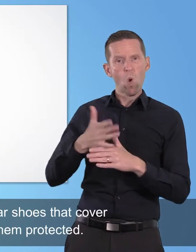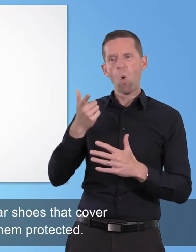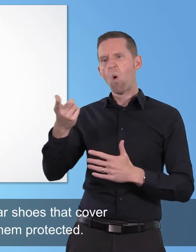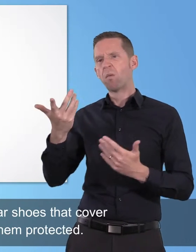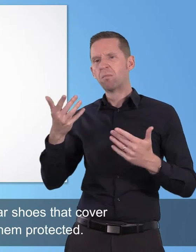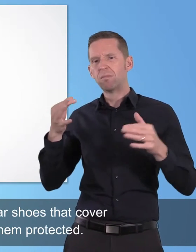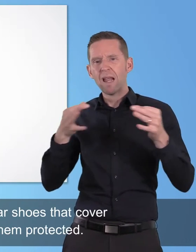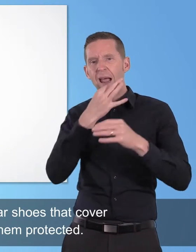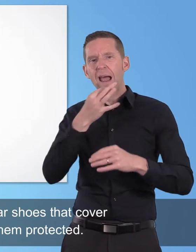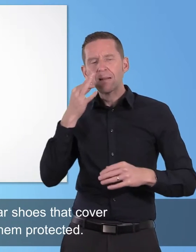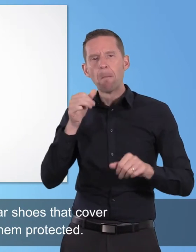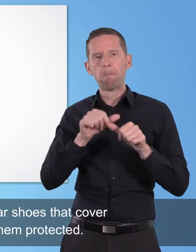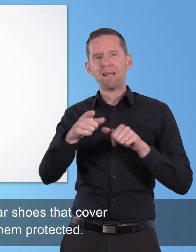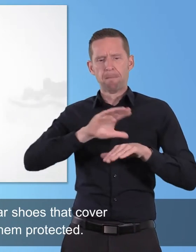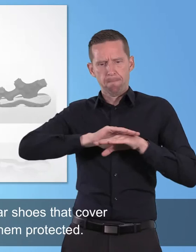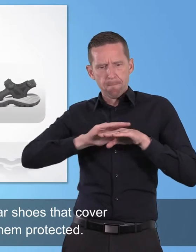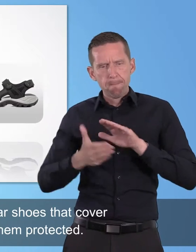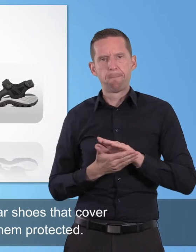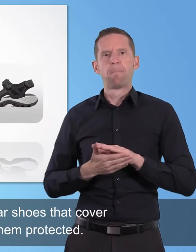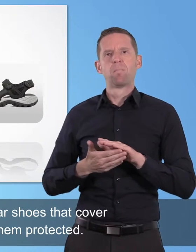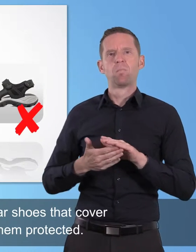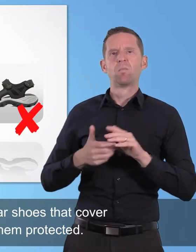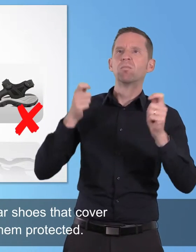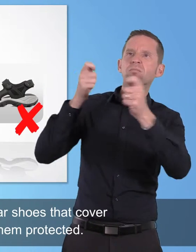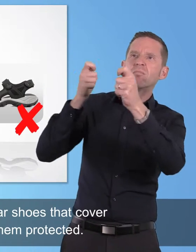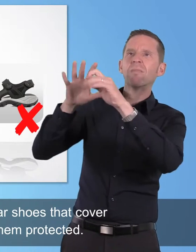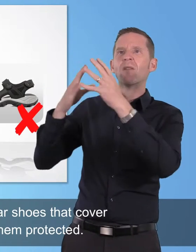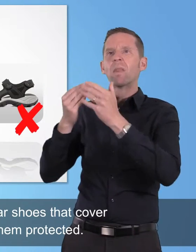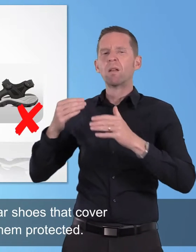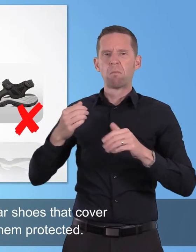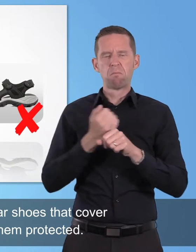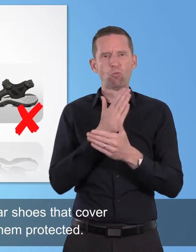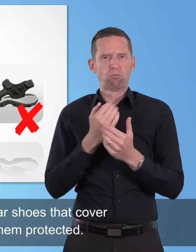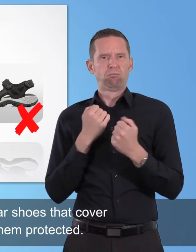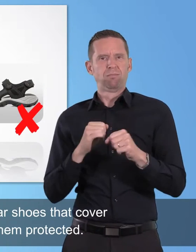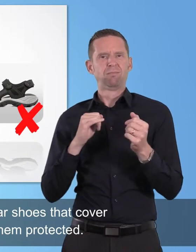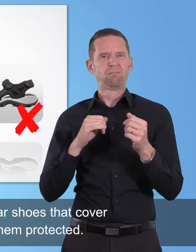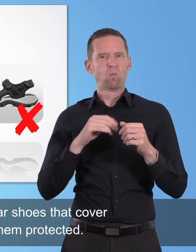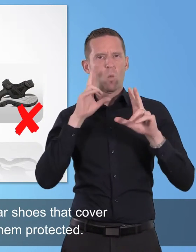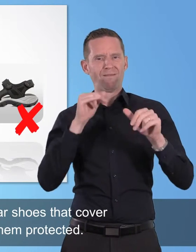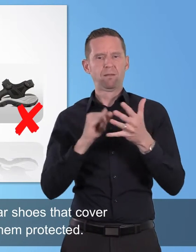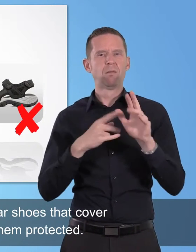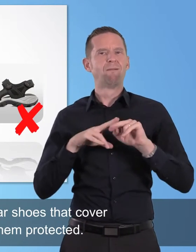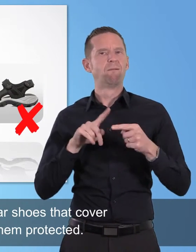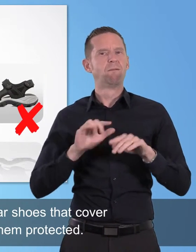At work or in the garden, wear shoes that cover all of your feet to keep them protected.